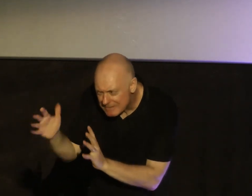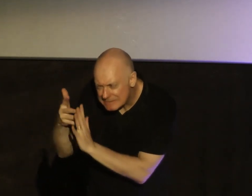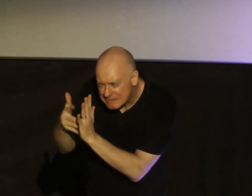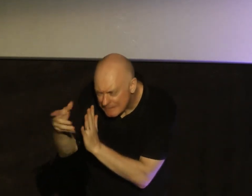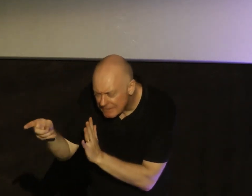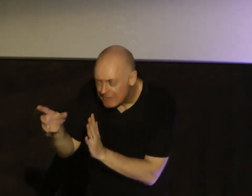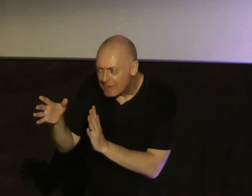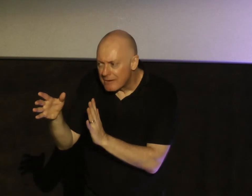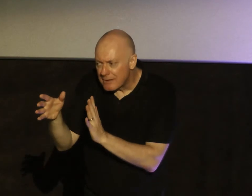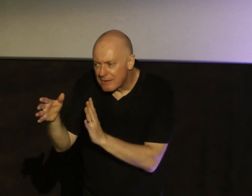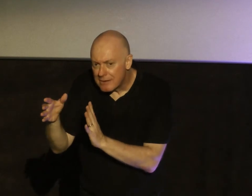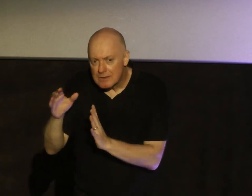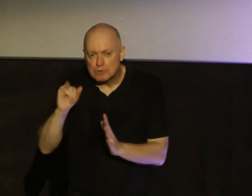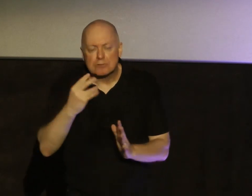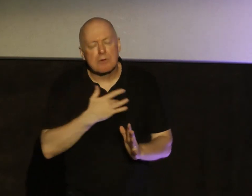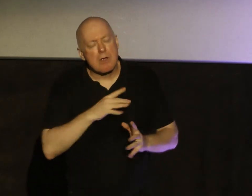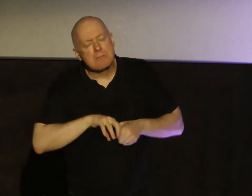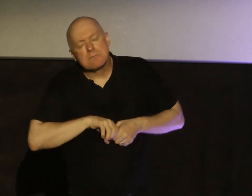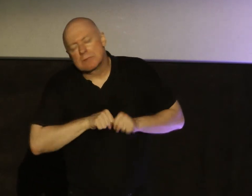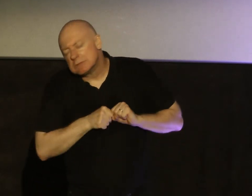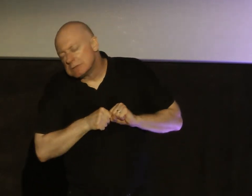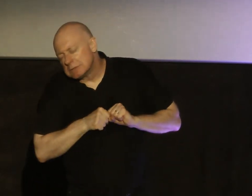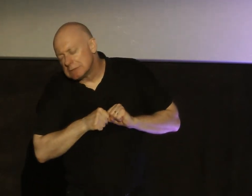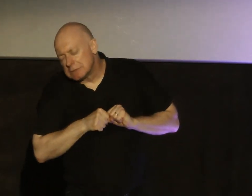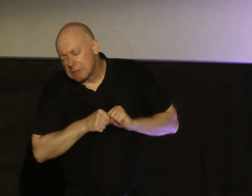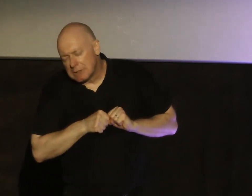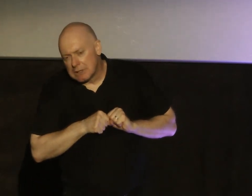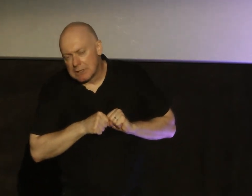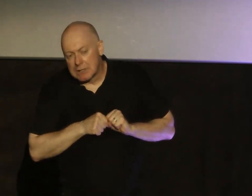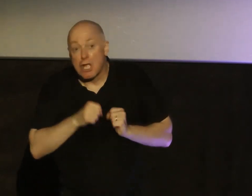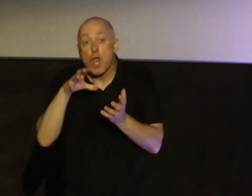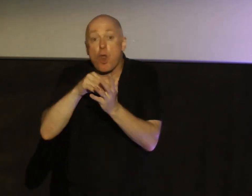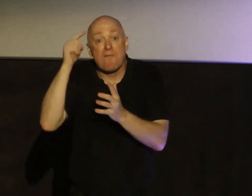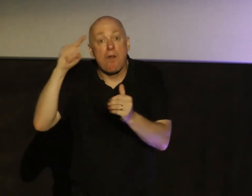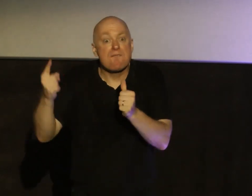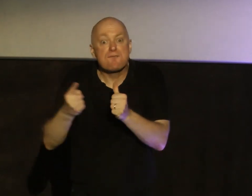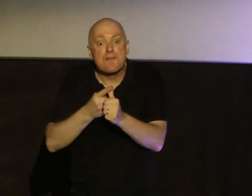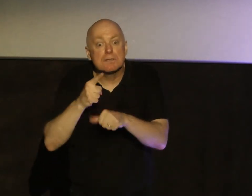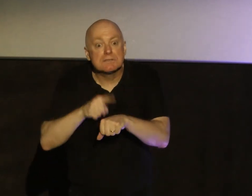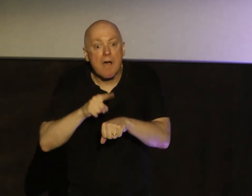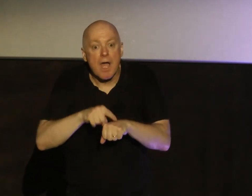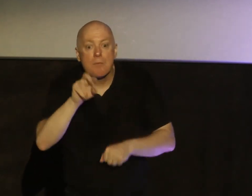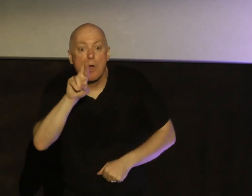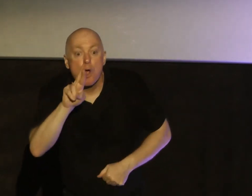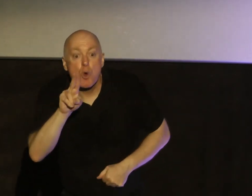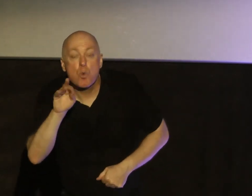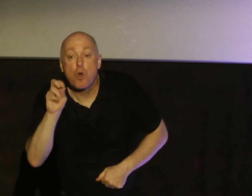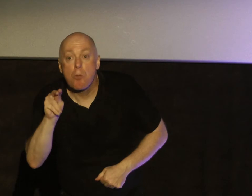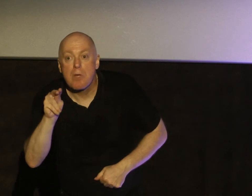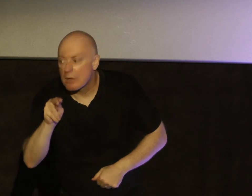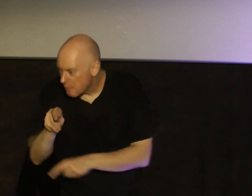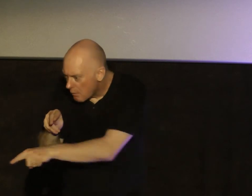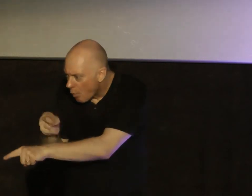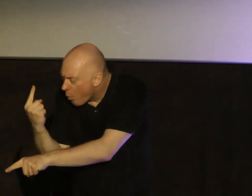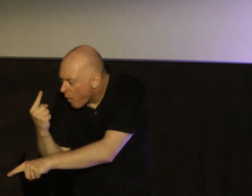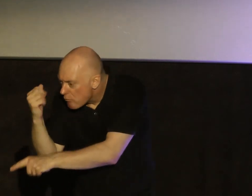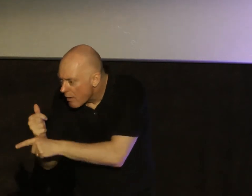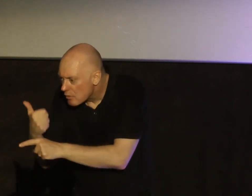this moment, Joseph is heartbroken. He's just learned for the first time that Reuben actually tried to stand up for him and save